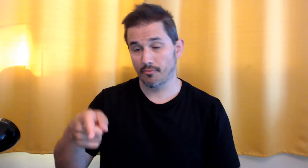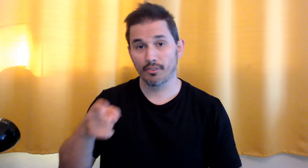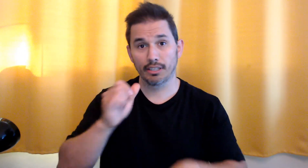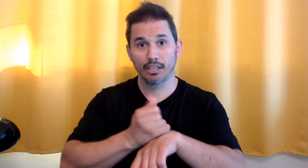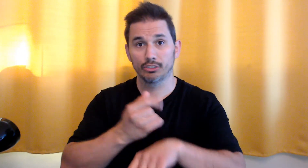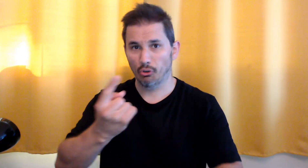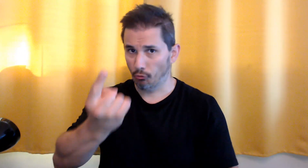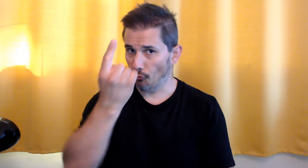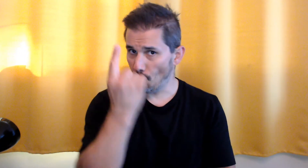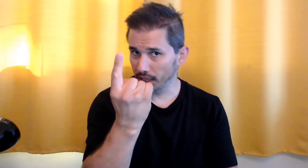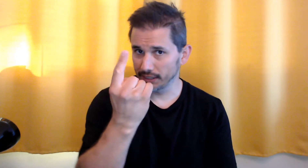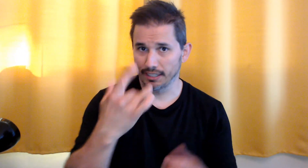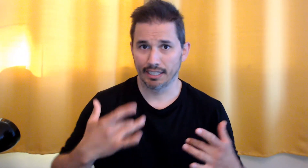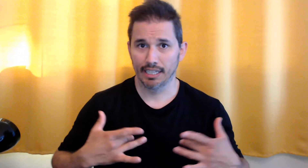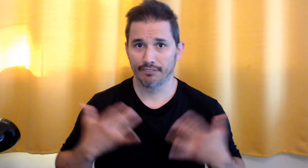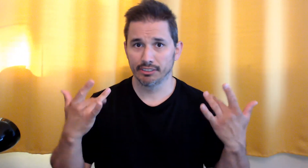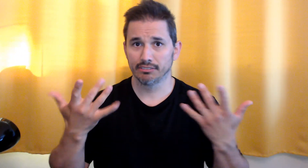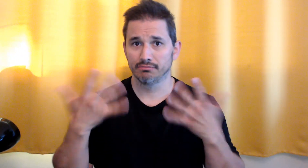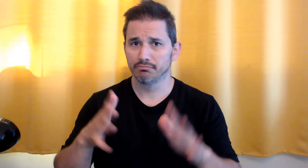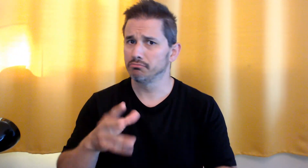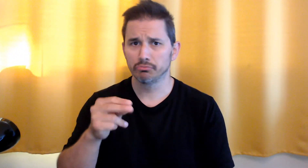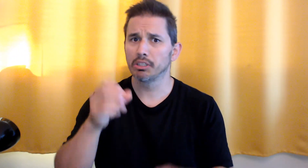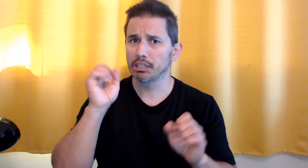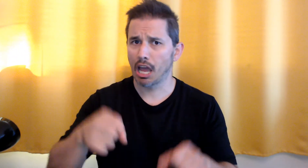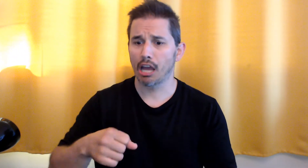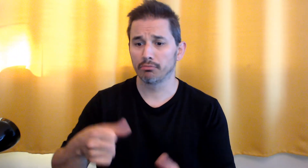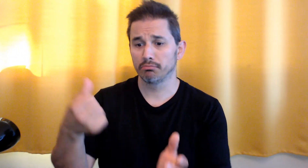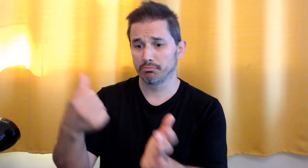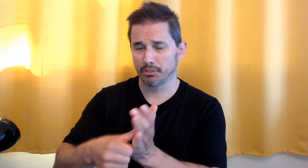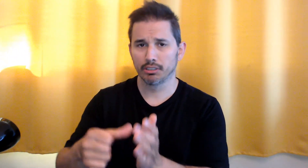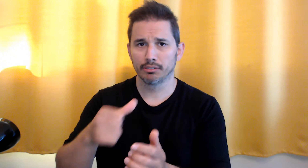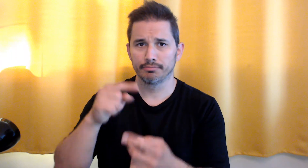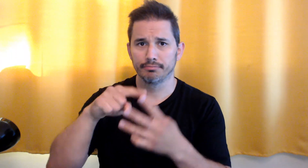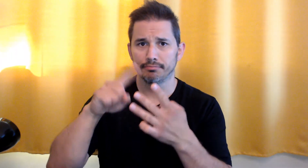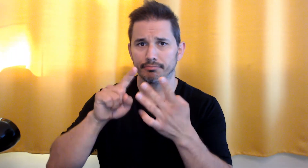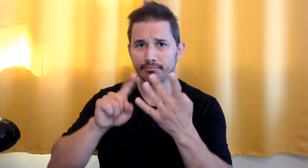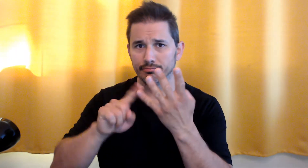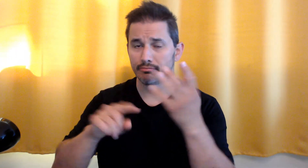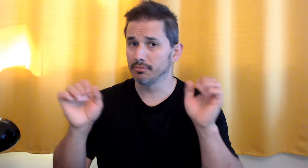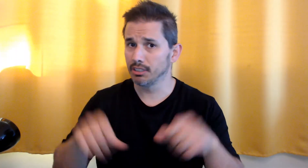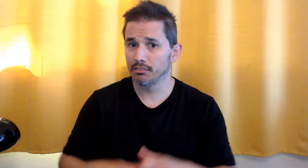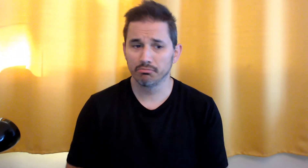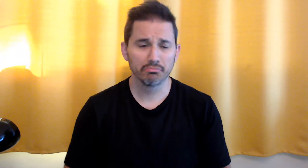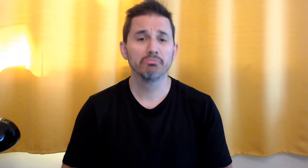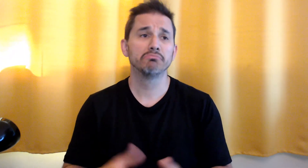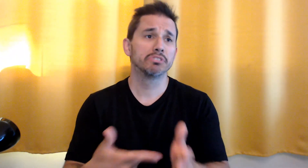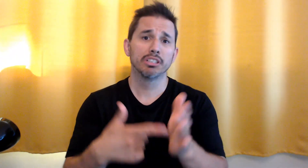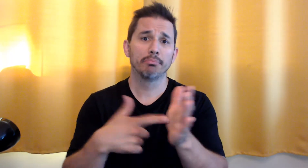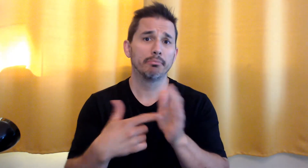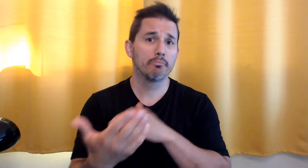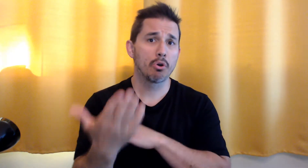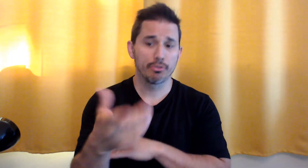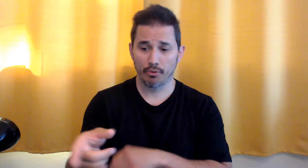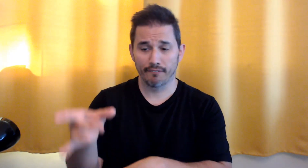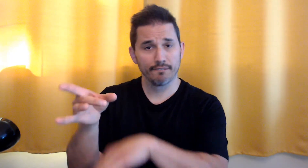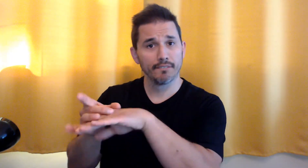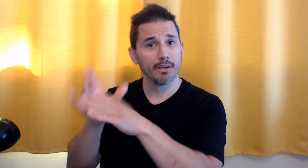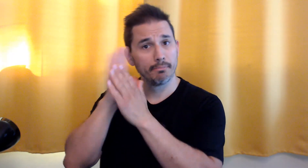So far, I've only shown button presses that connect to a single event, but you can also use a button to trigger a sequence of